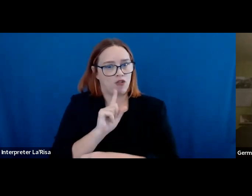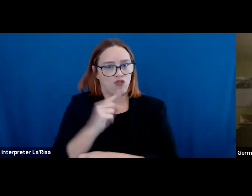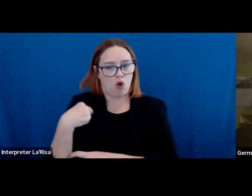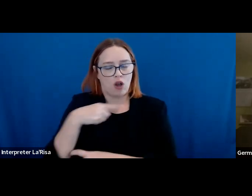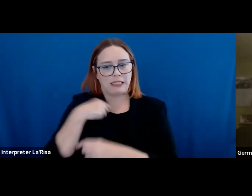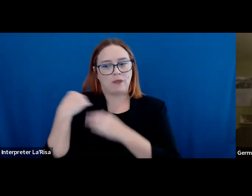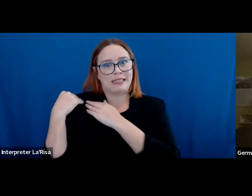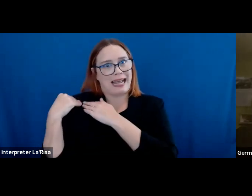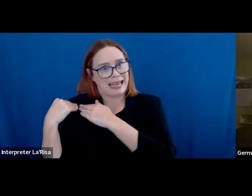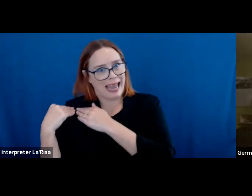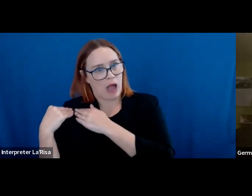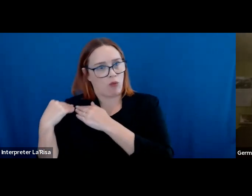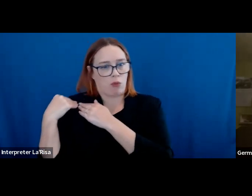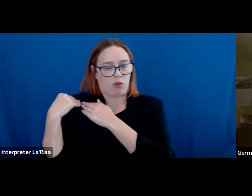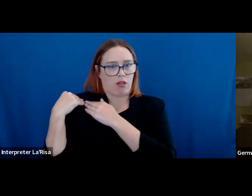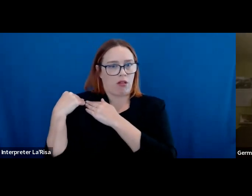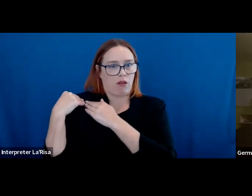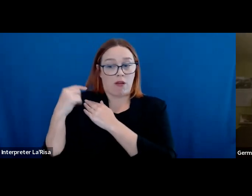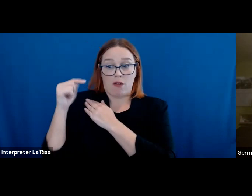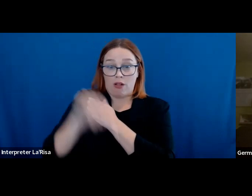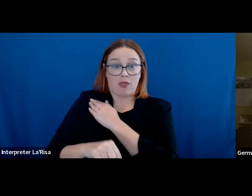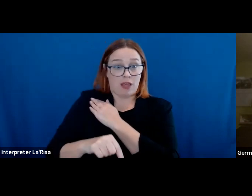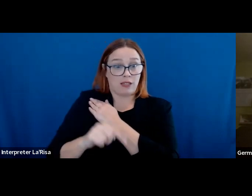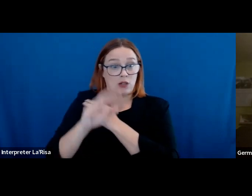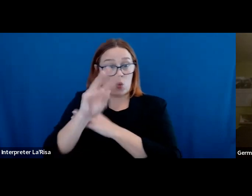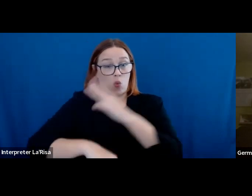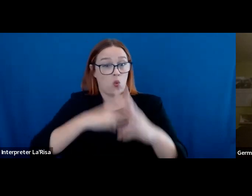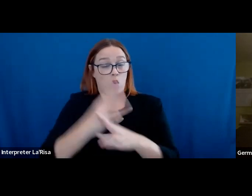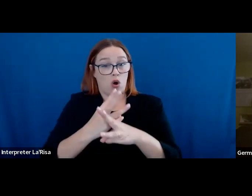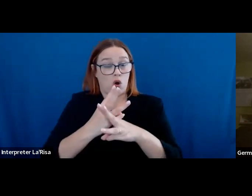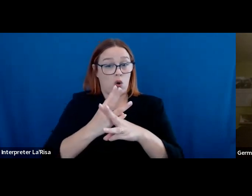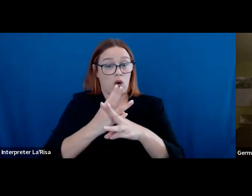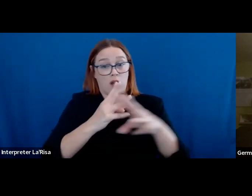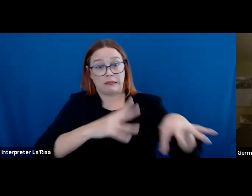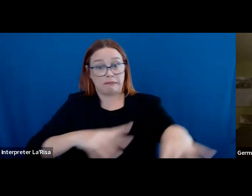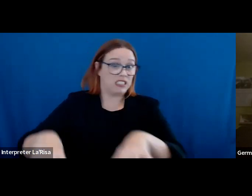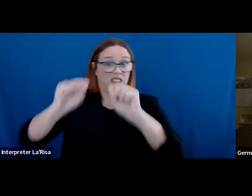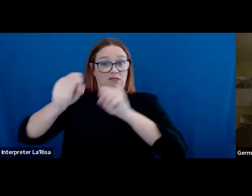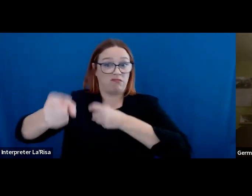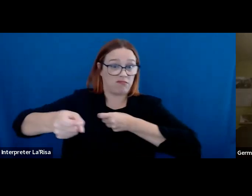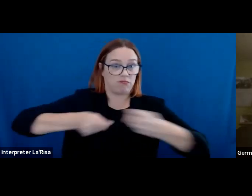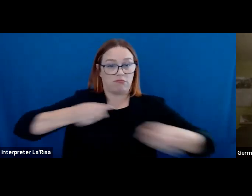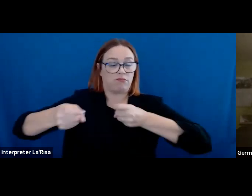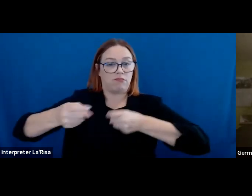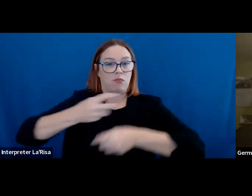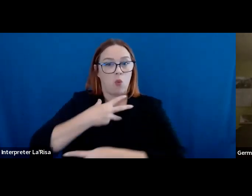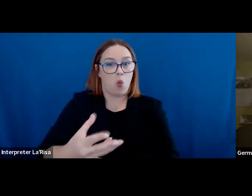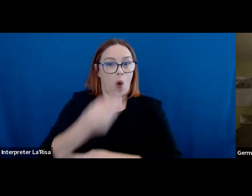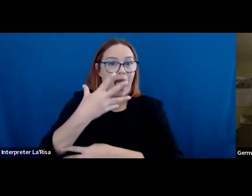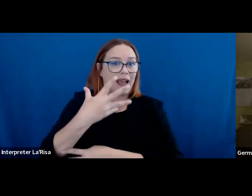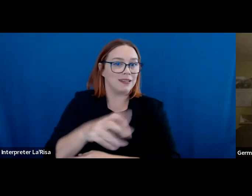in this world that is dominated by white supremacism in its core,